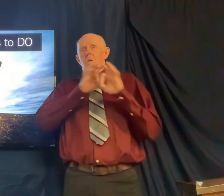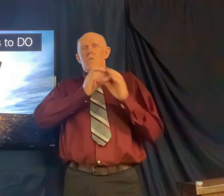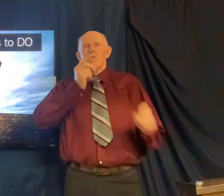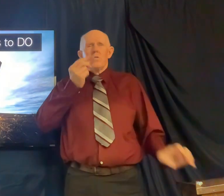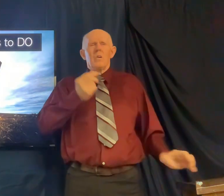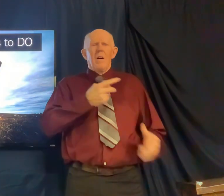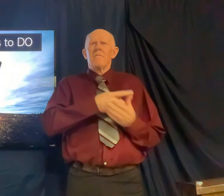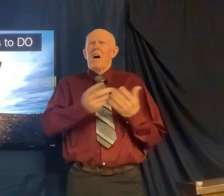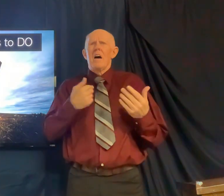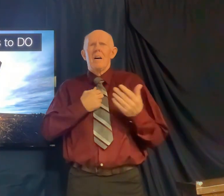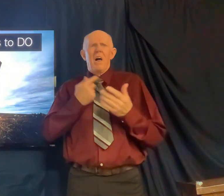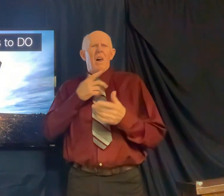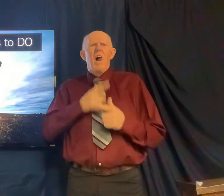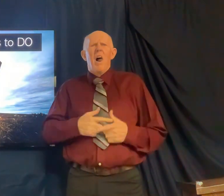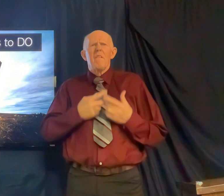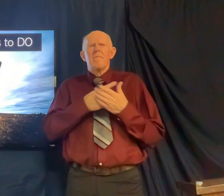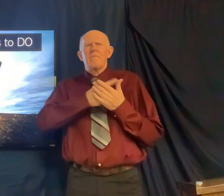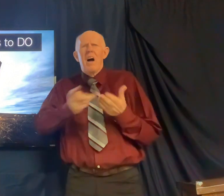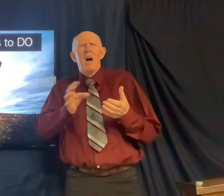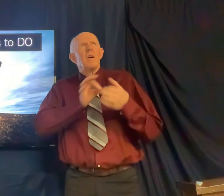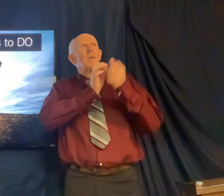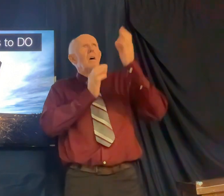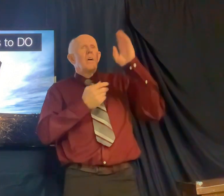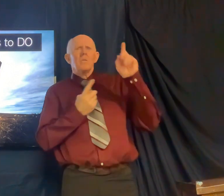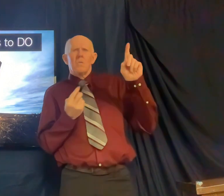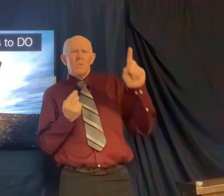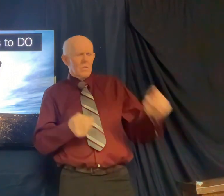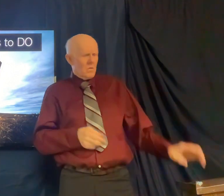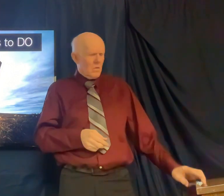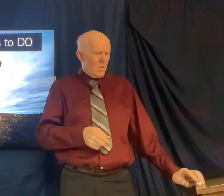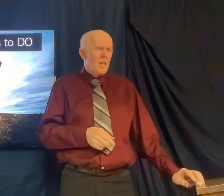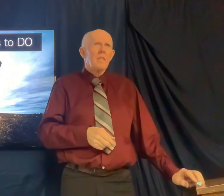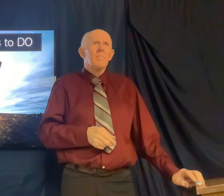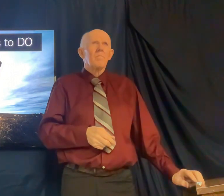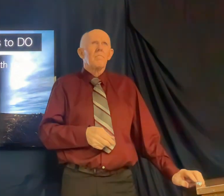The first important things to do when we fail in life, what do?